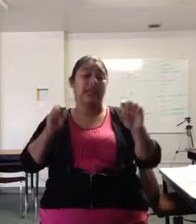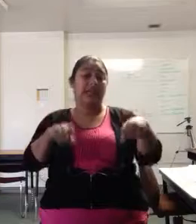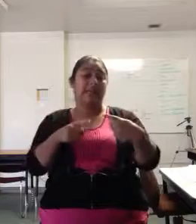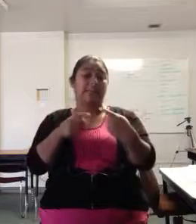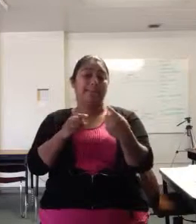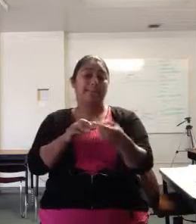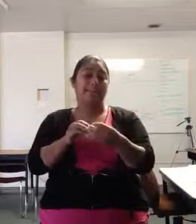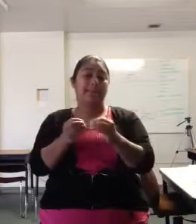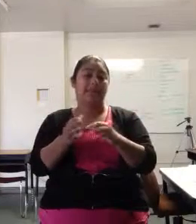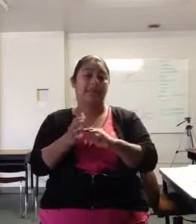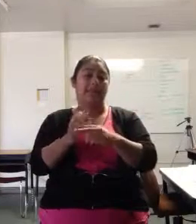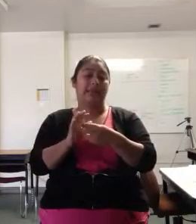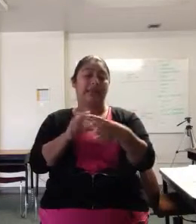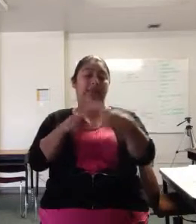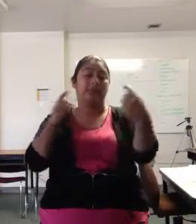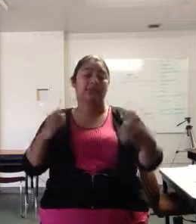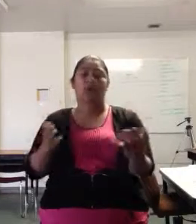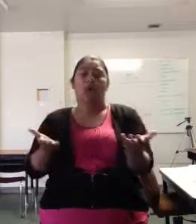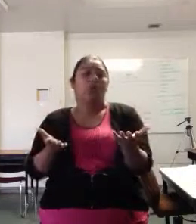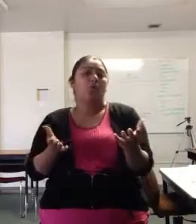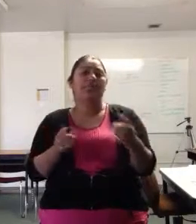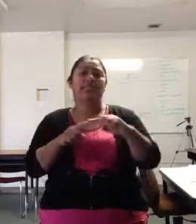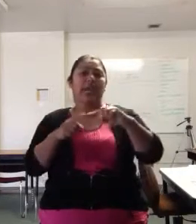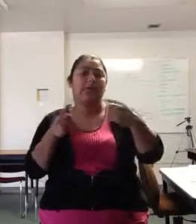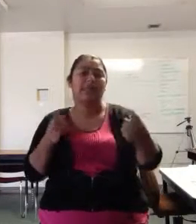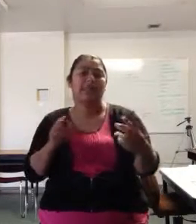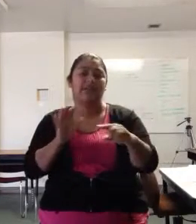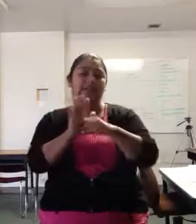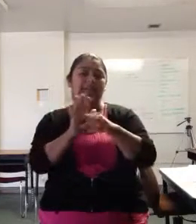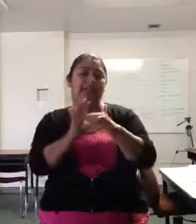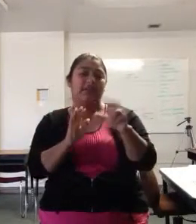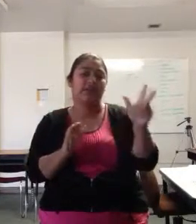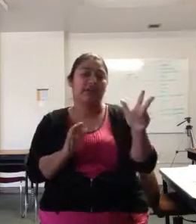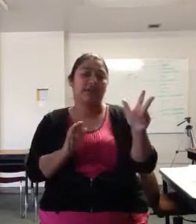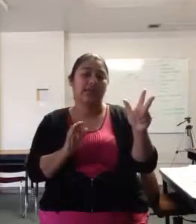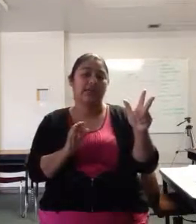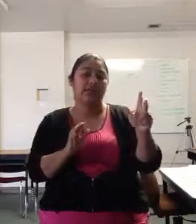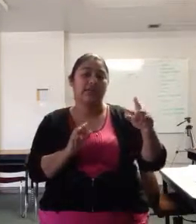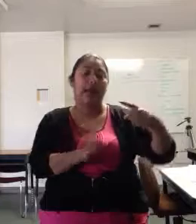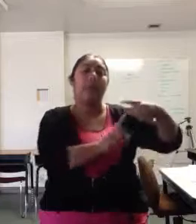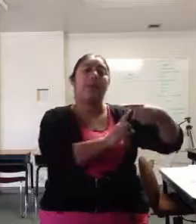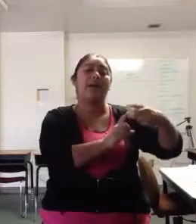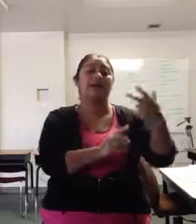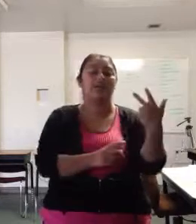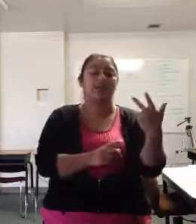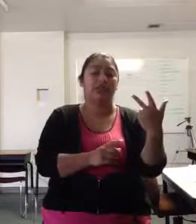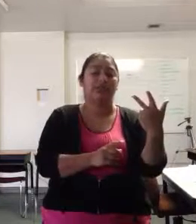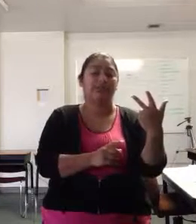So what's the opposite of -3? +3. And we'll get to that when we start talking